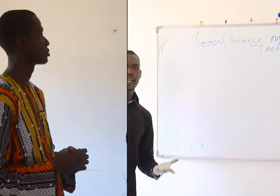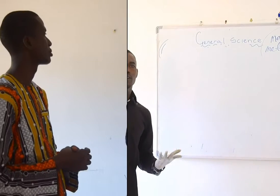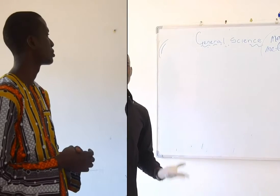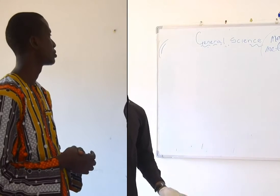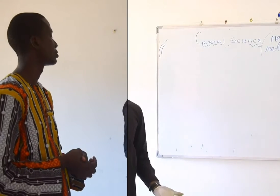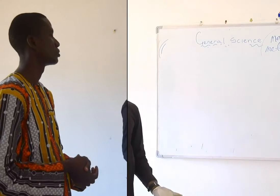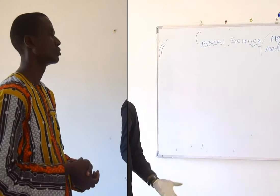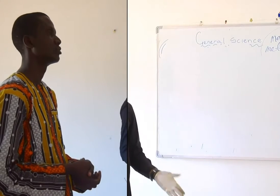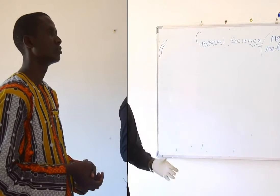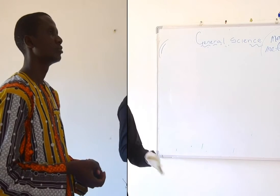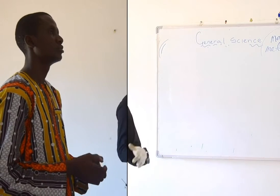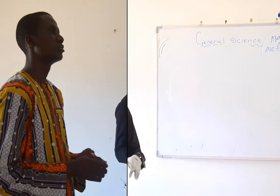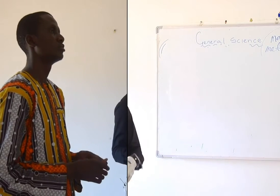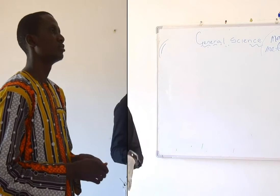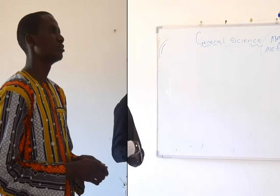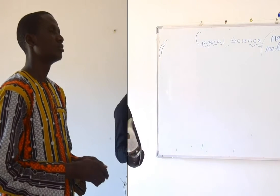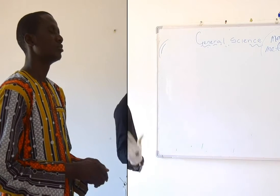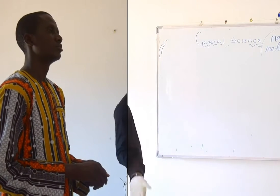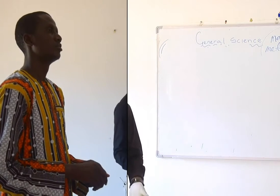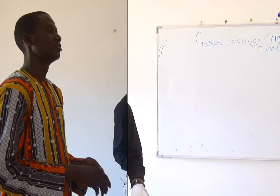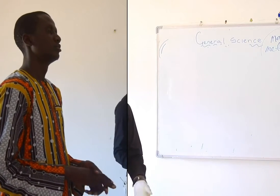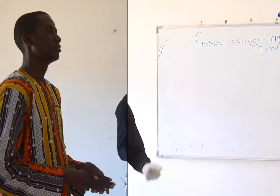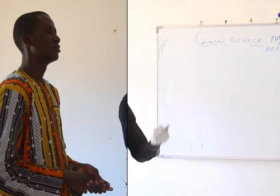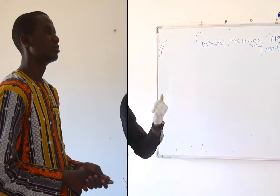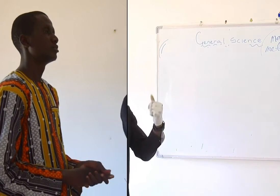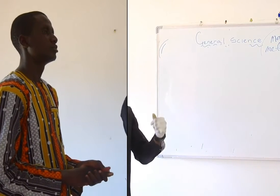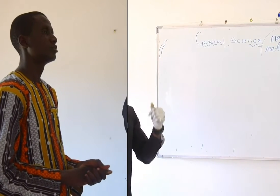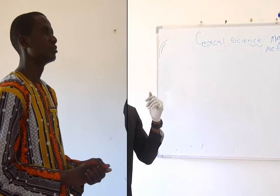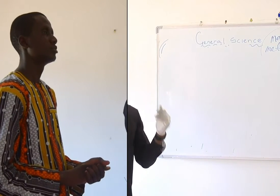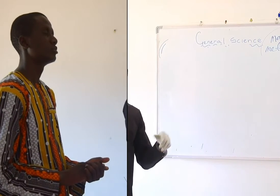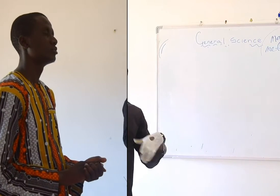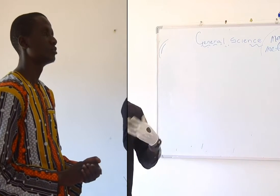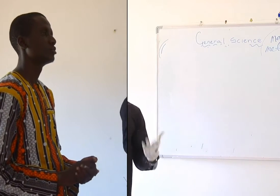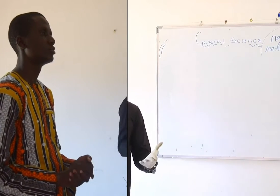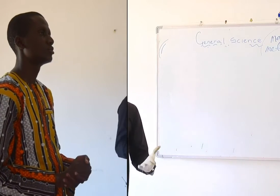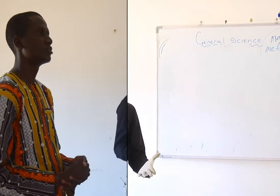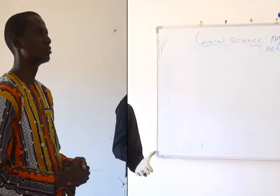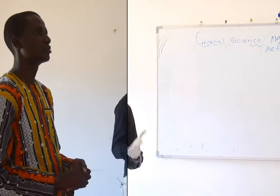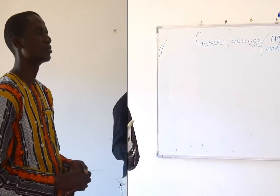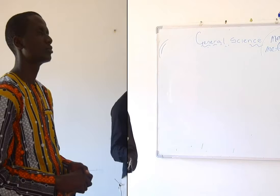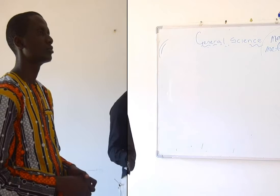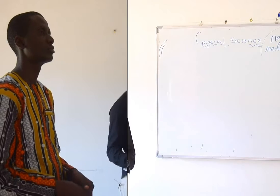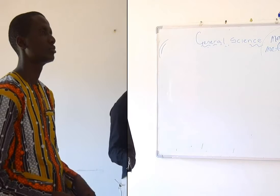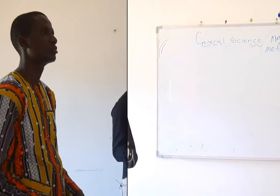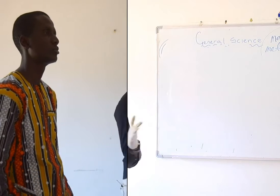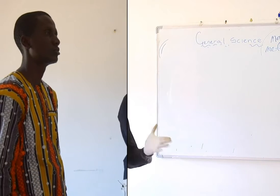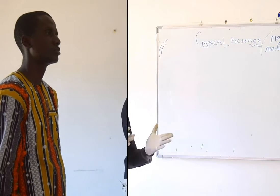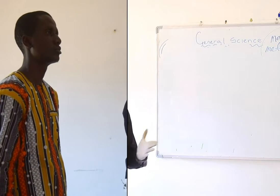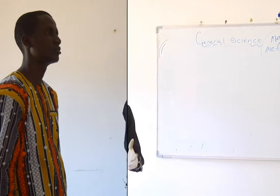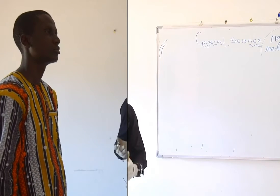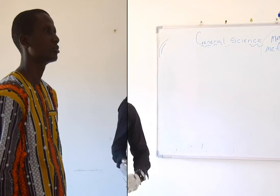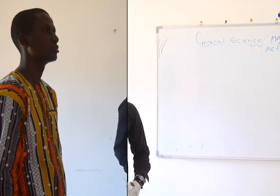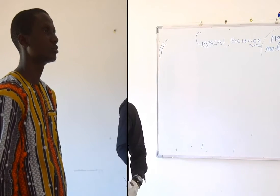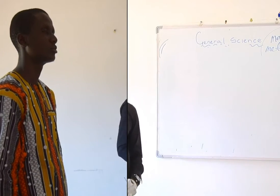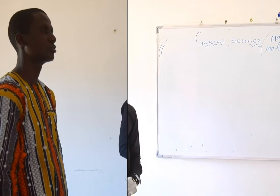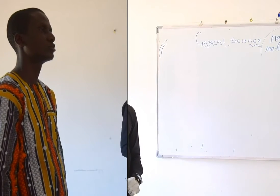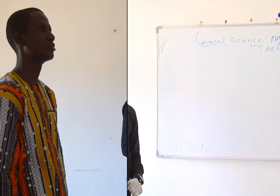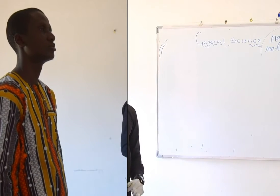what do we mean by concentrated and what do we mean by diluted? And what is the difference to say strong and